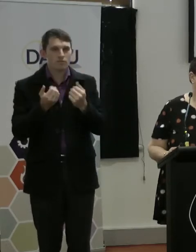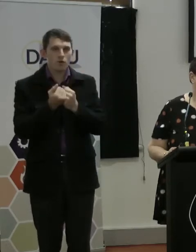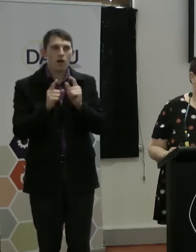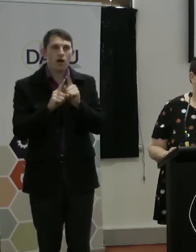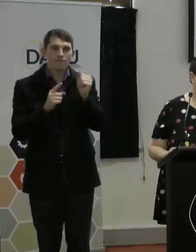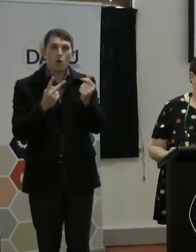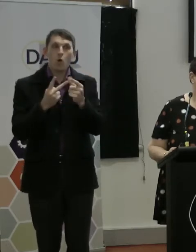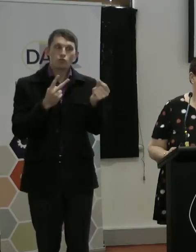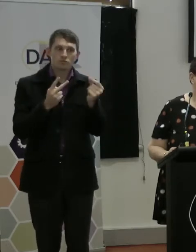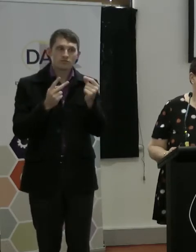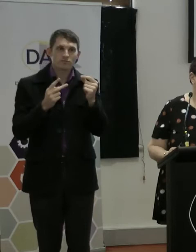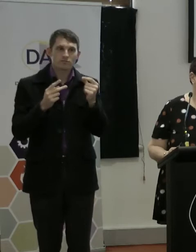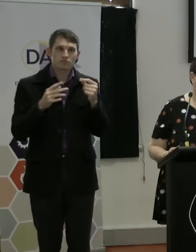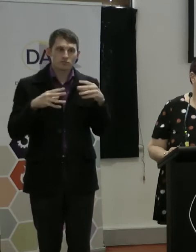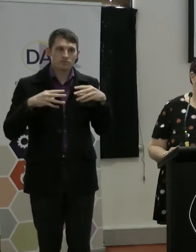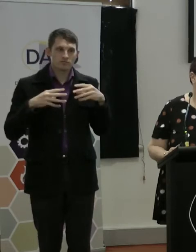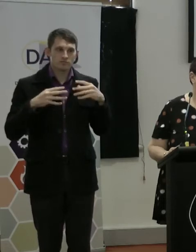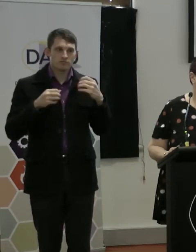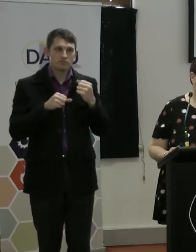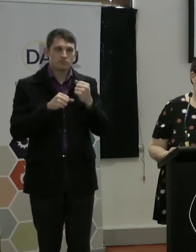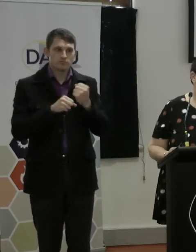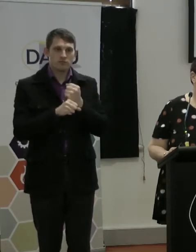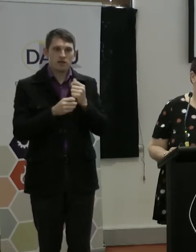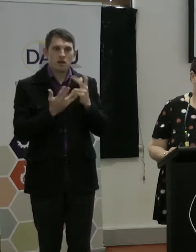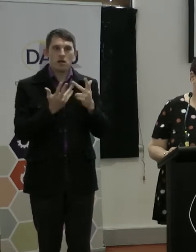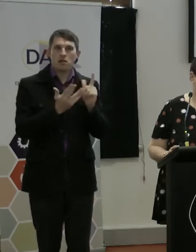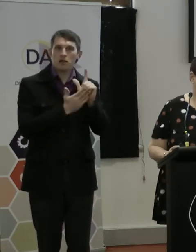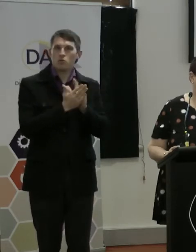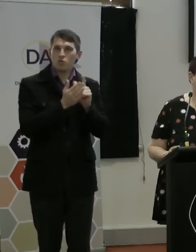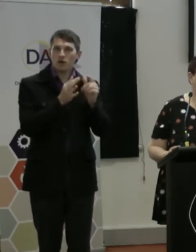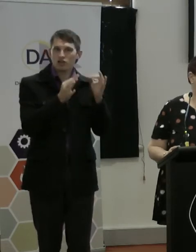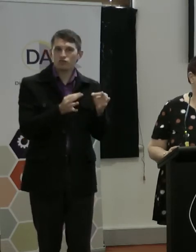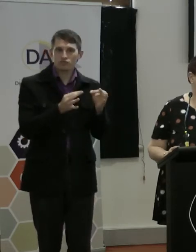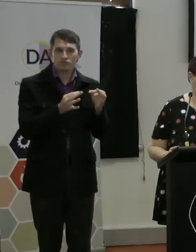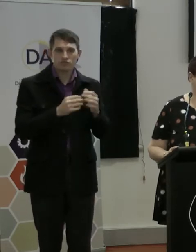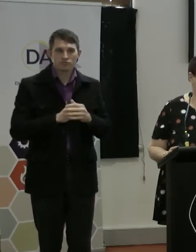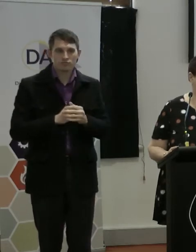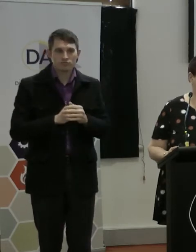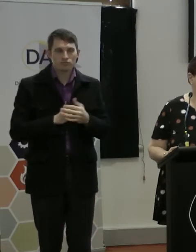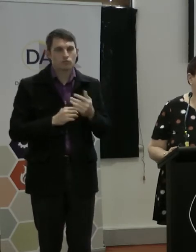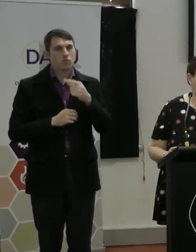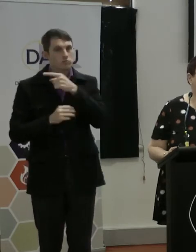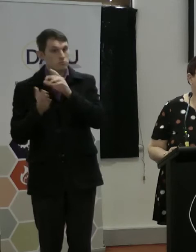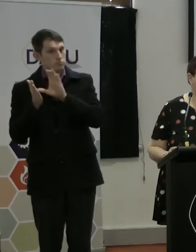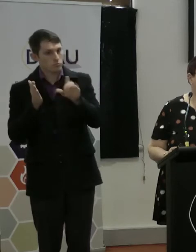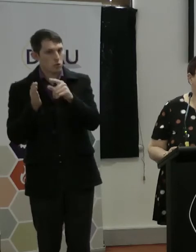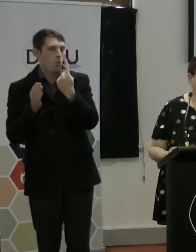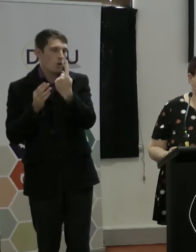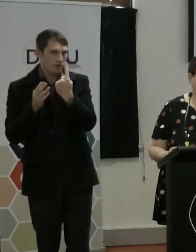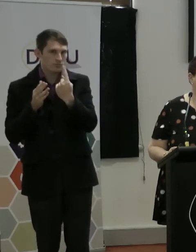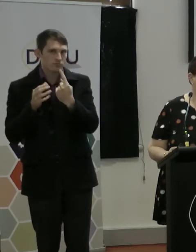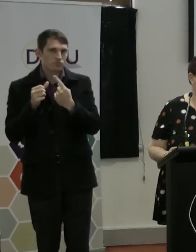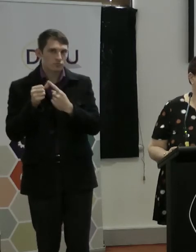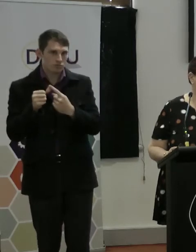other legal action. So it is only one response from a legal perspective, but is not at